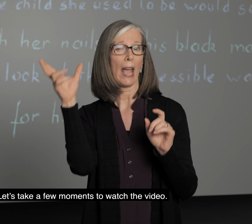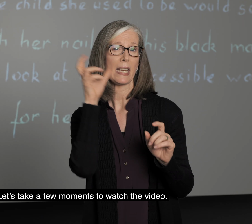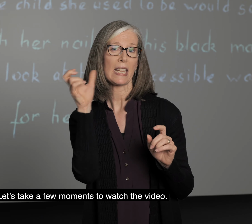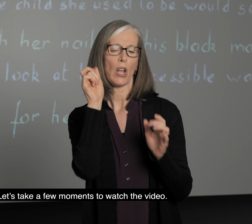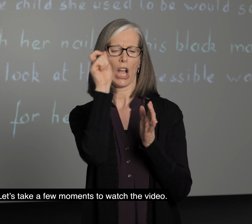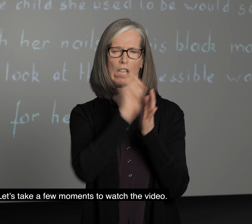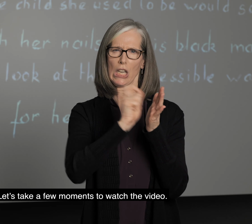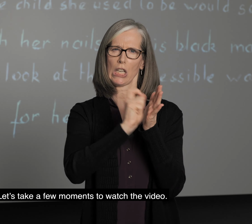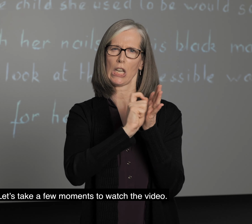video.